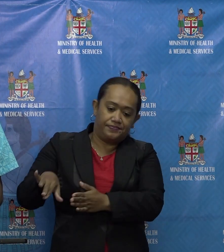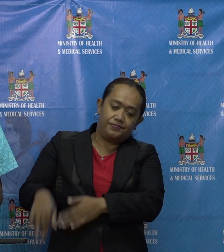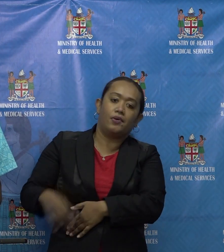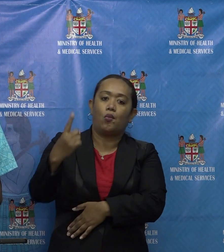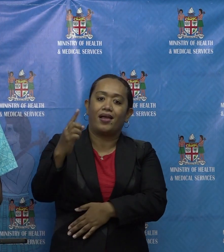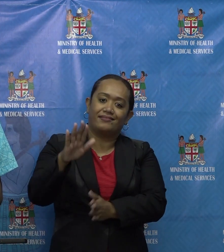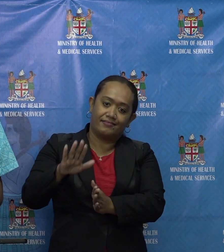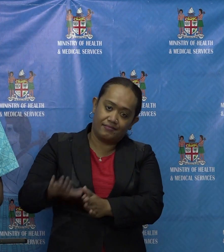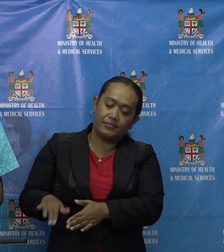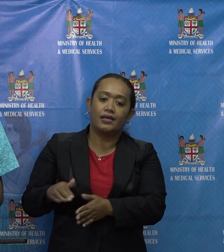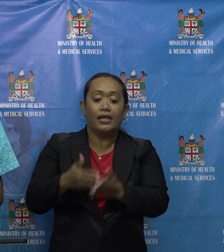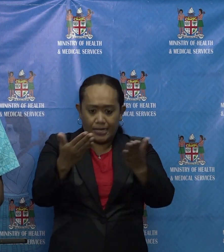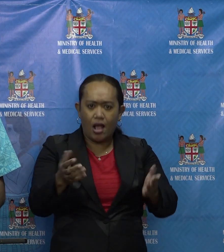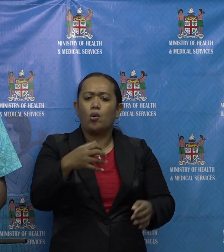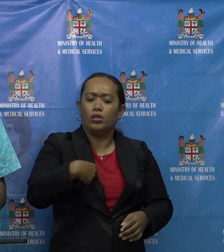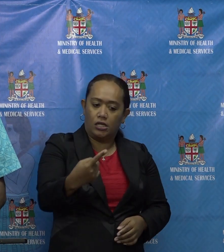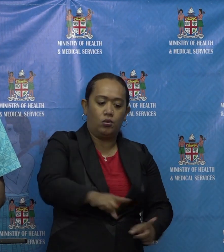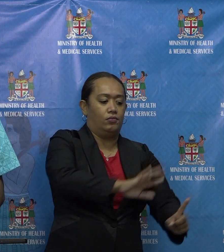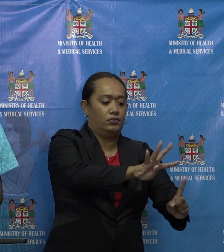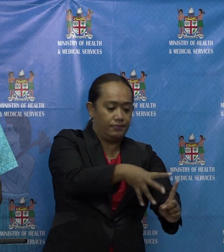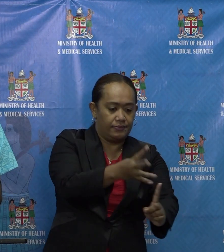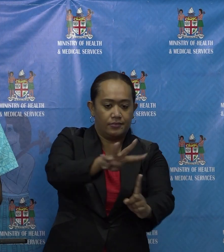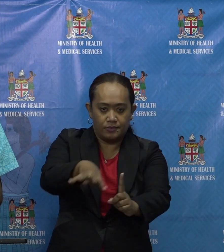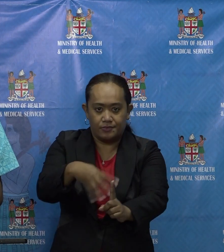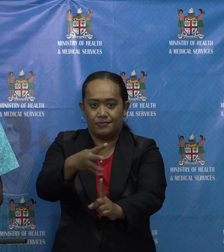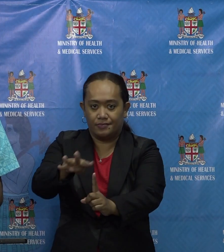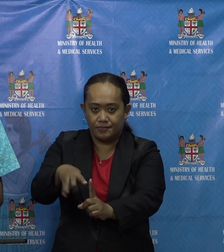of screening and swabbing.